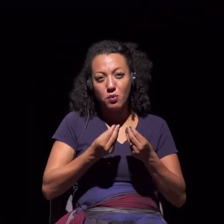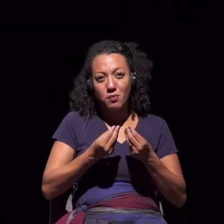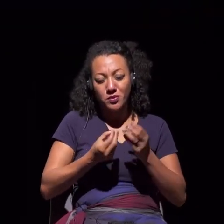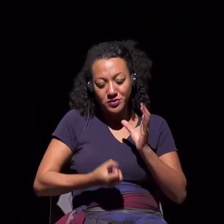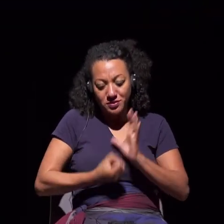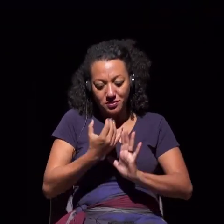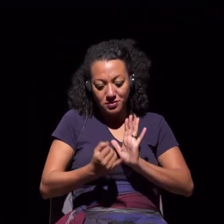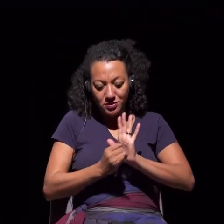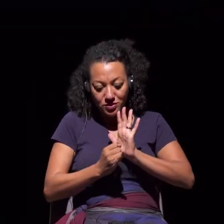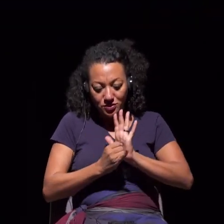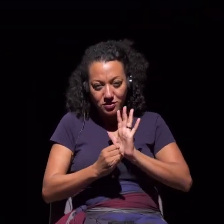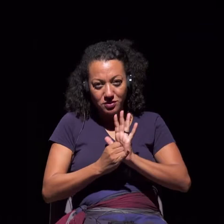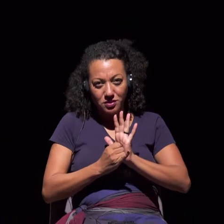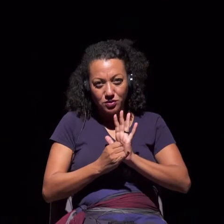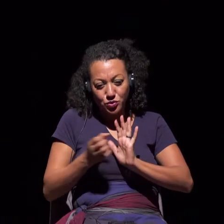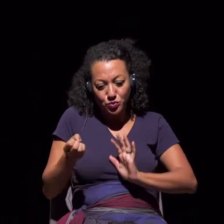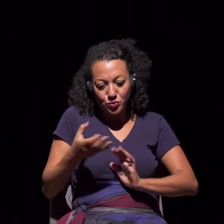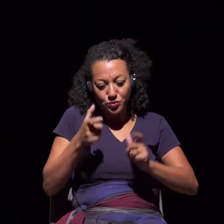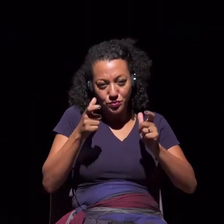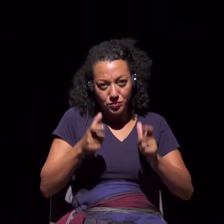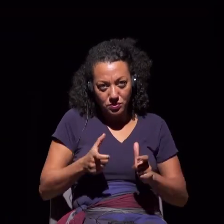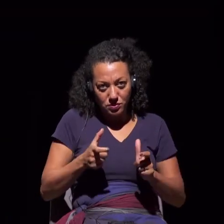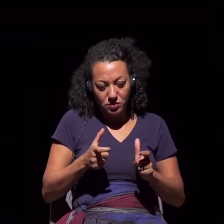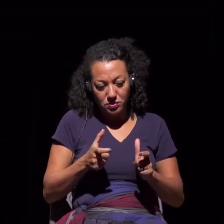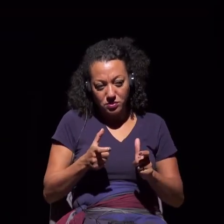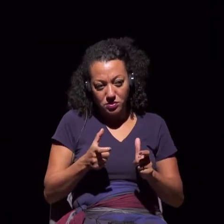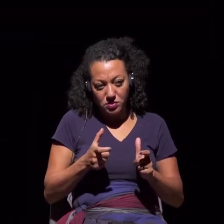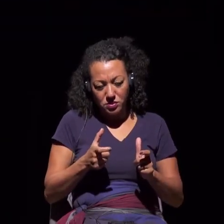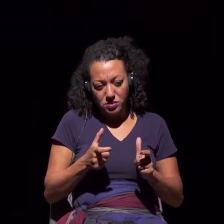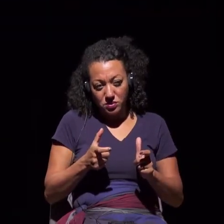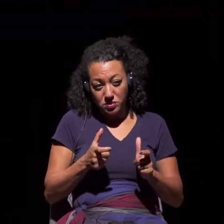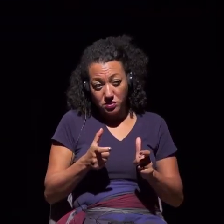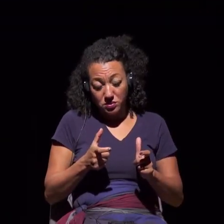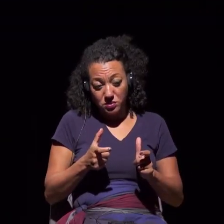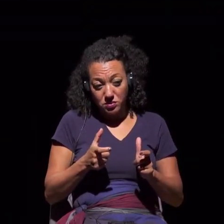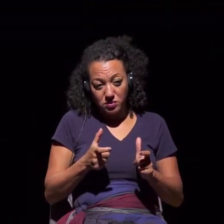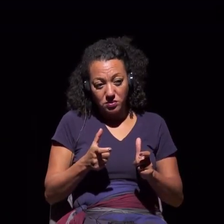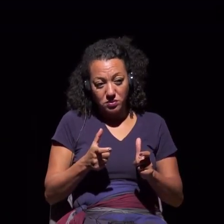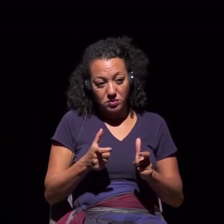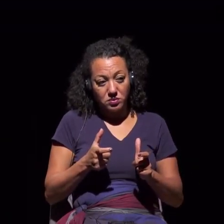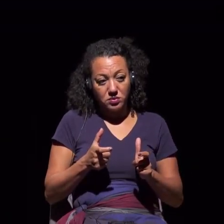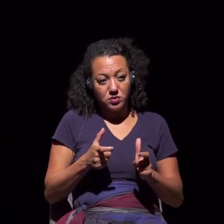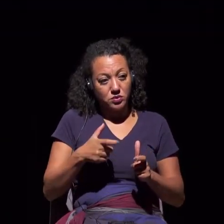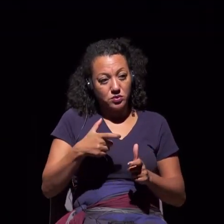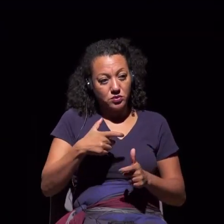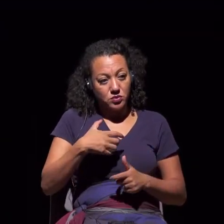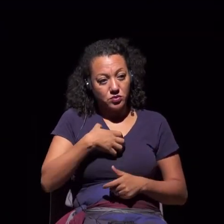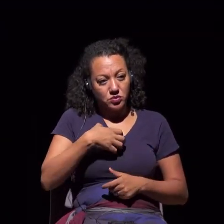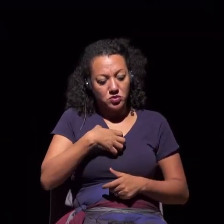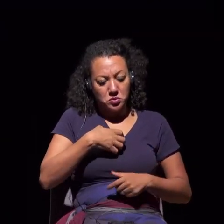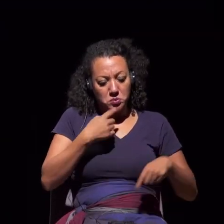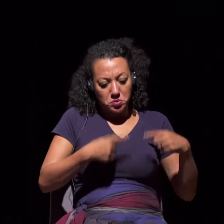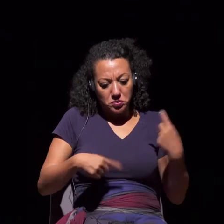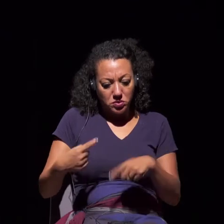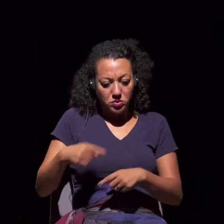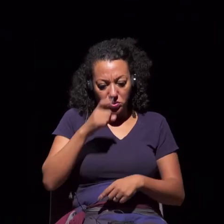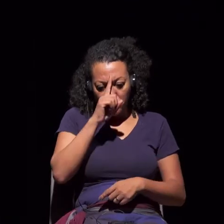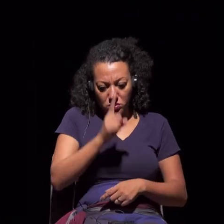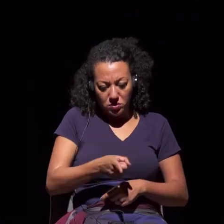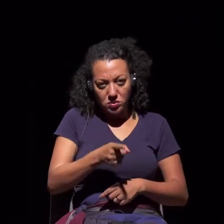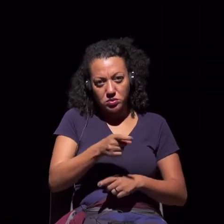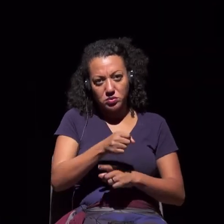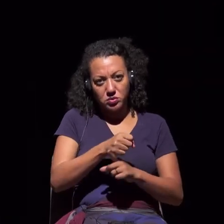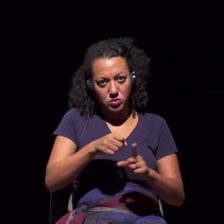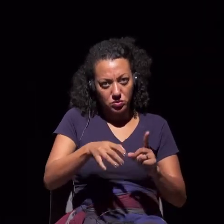place under authoritarian political, social, and economic conditions. It is not an ideal set of